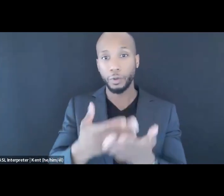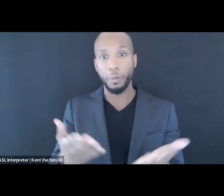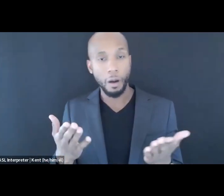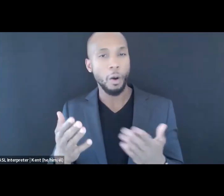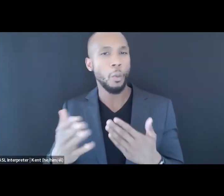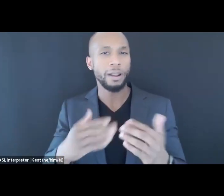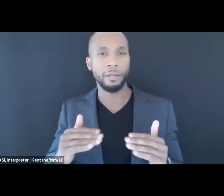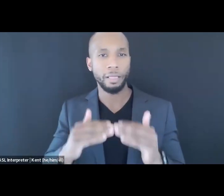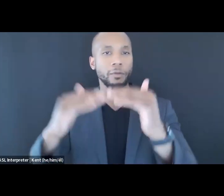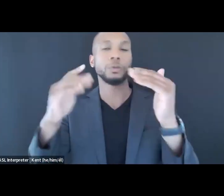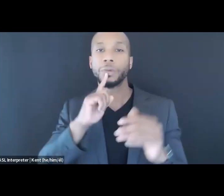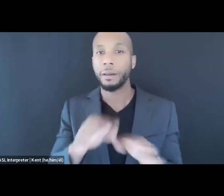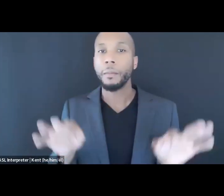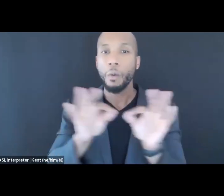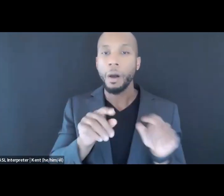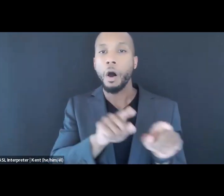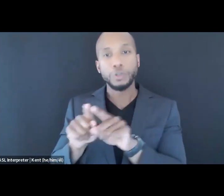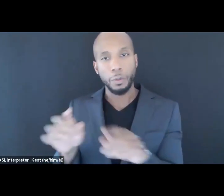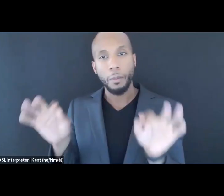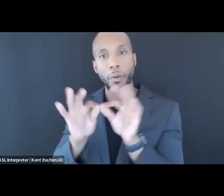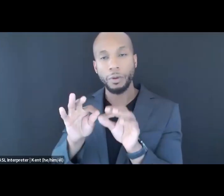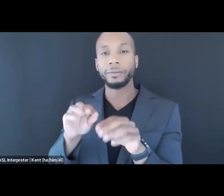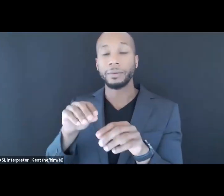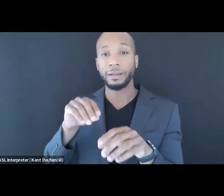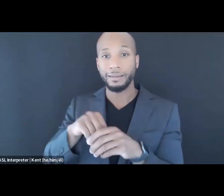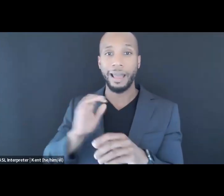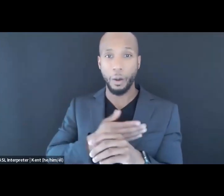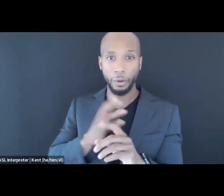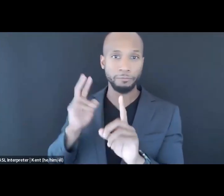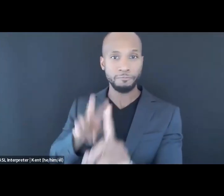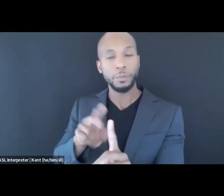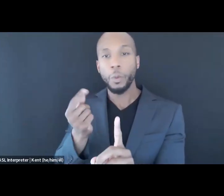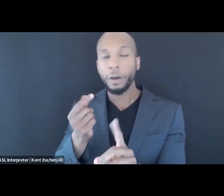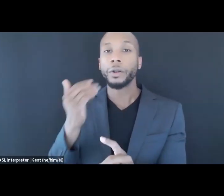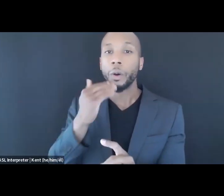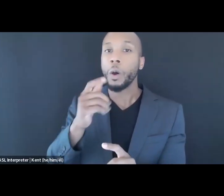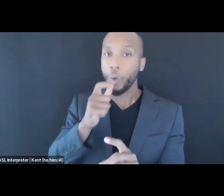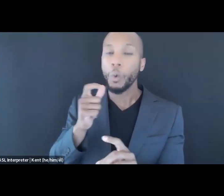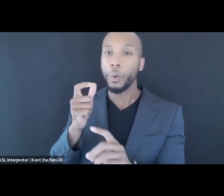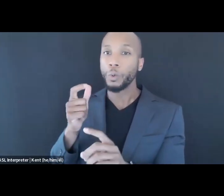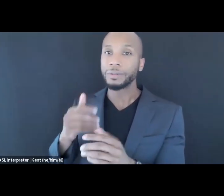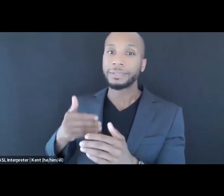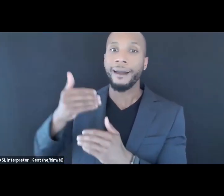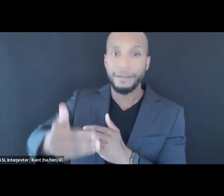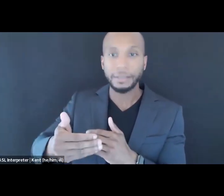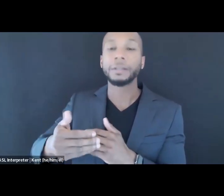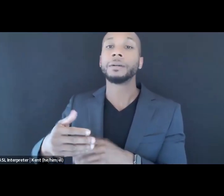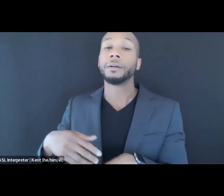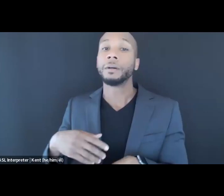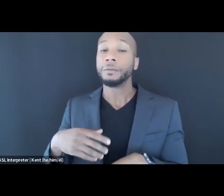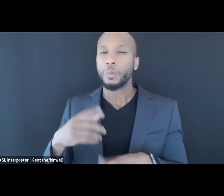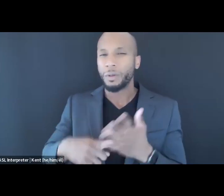at whatever level is really important, but also important in our view is knowing who's in the pipeline, right? Who's gonna